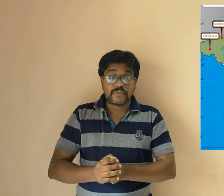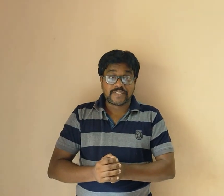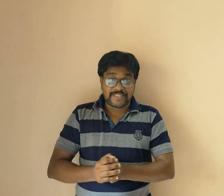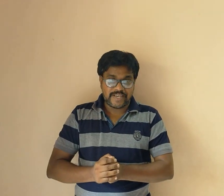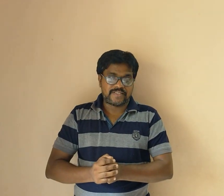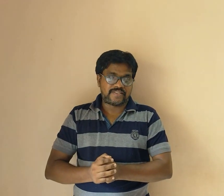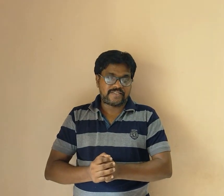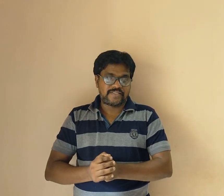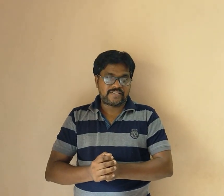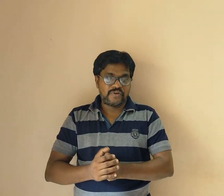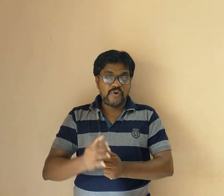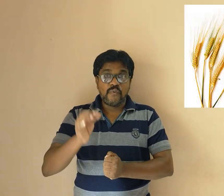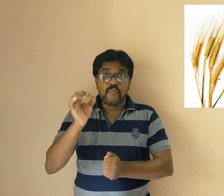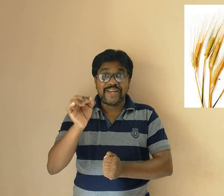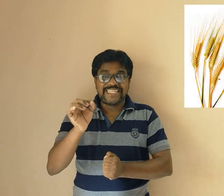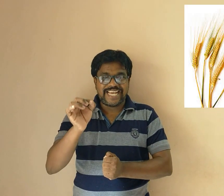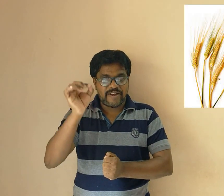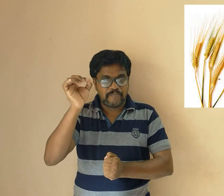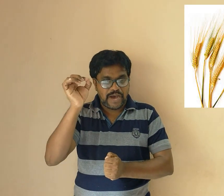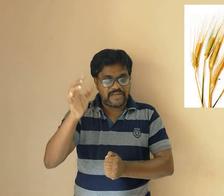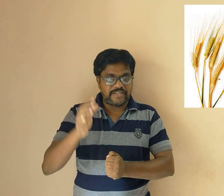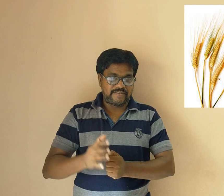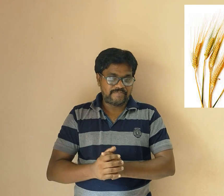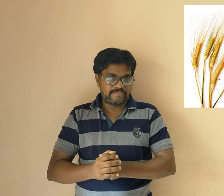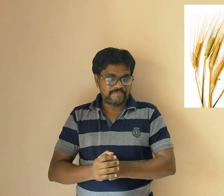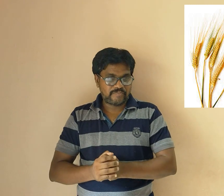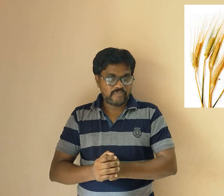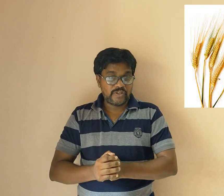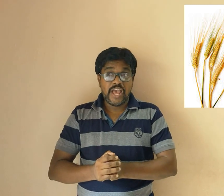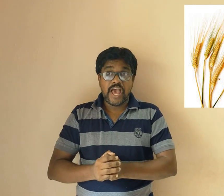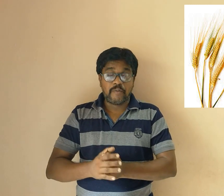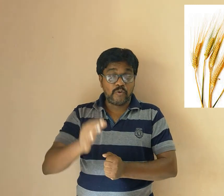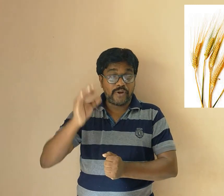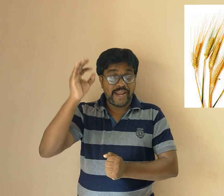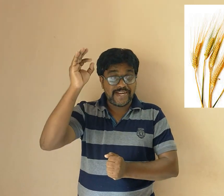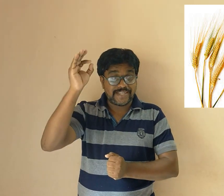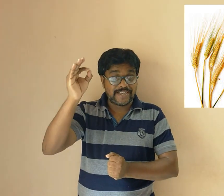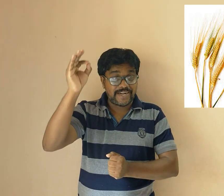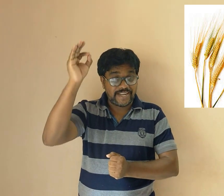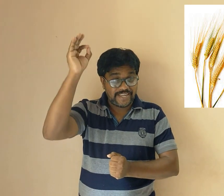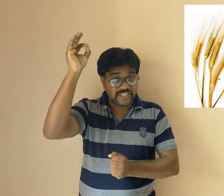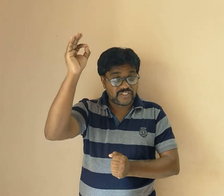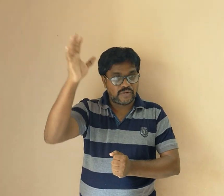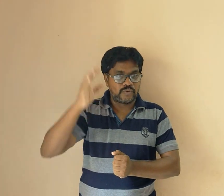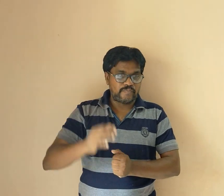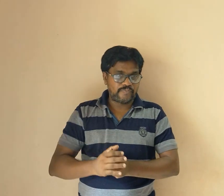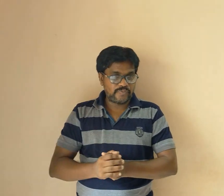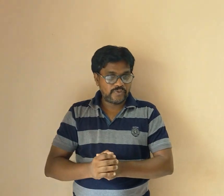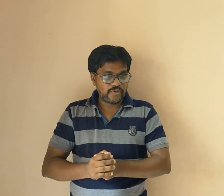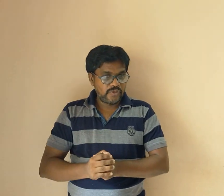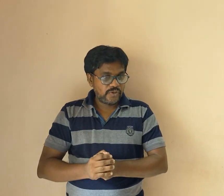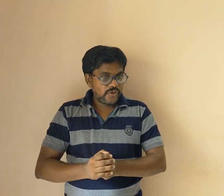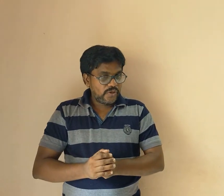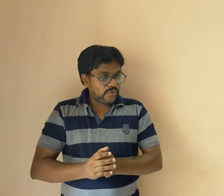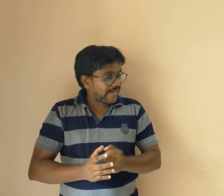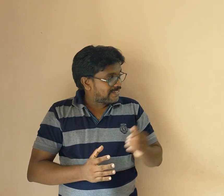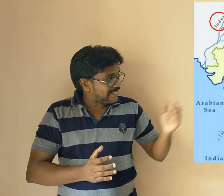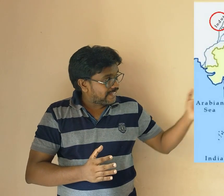such as wheat and barley about 800 years ago. You can see the